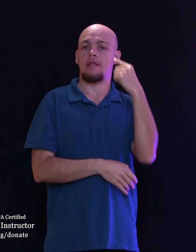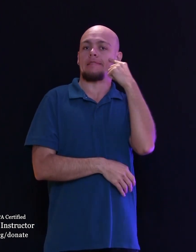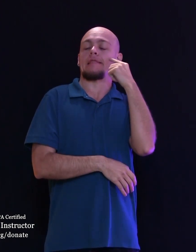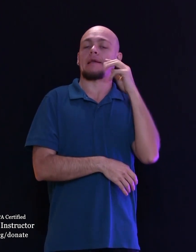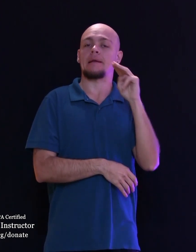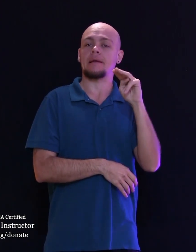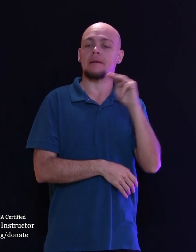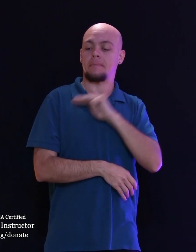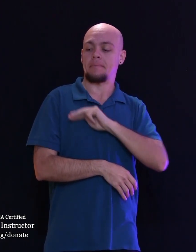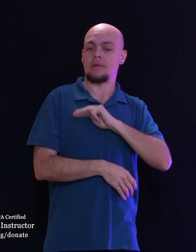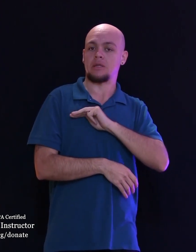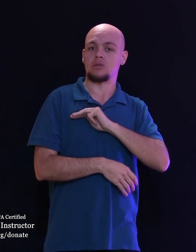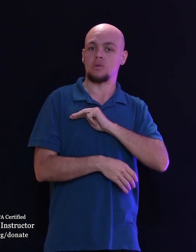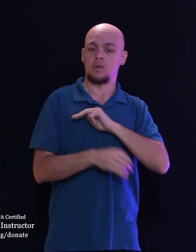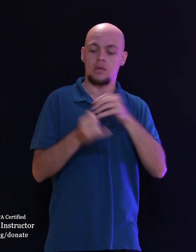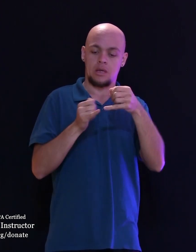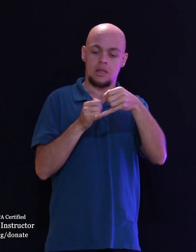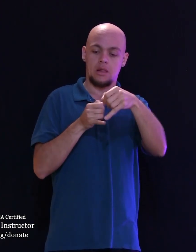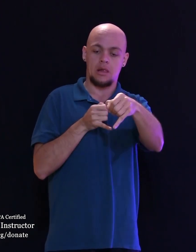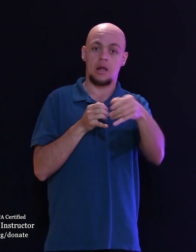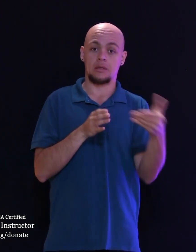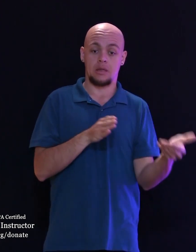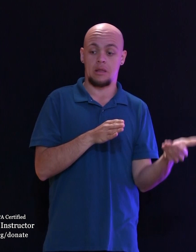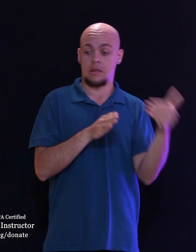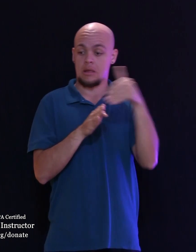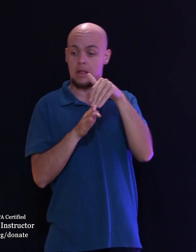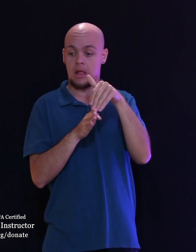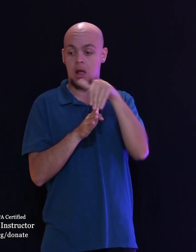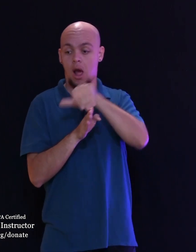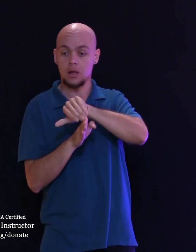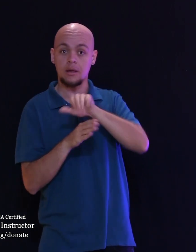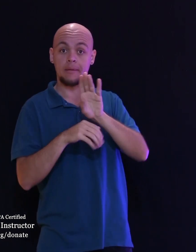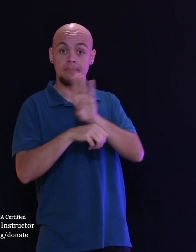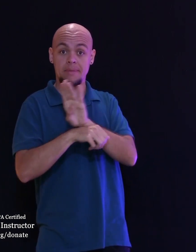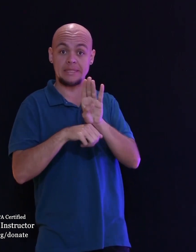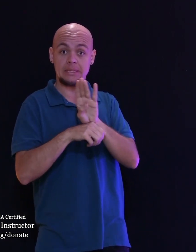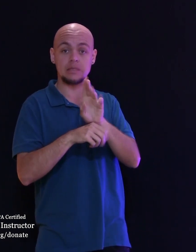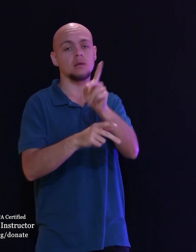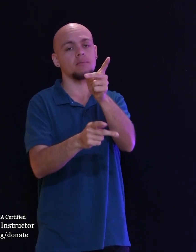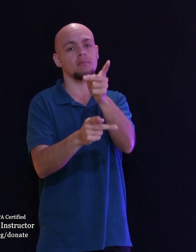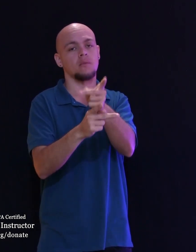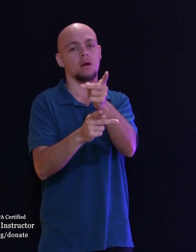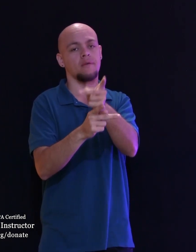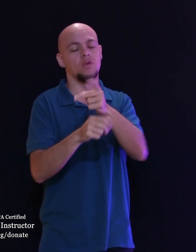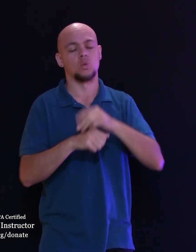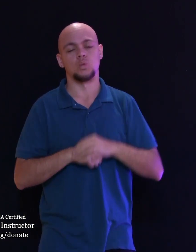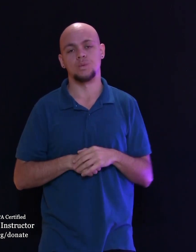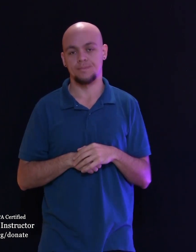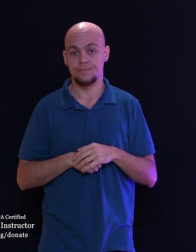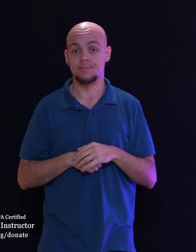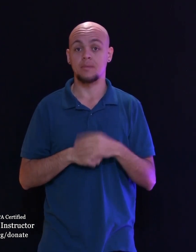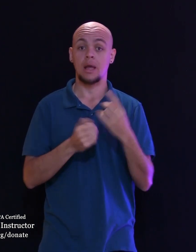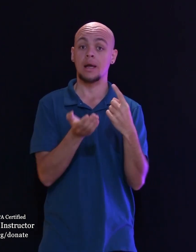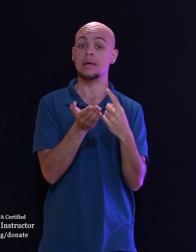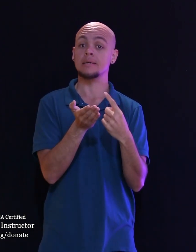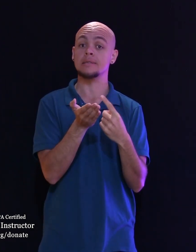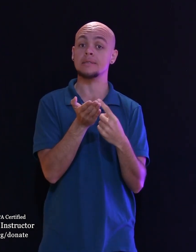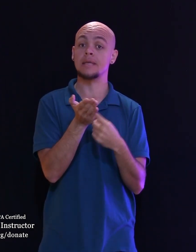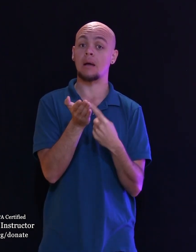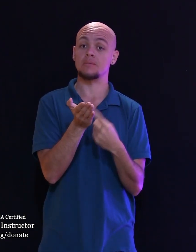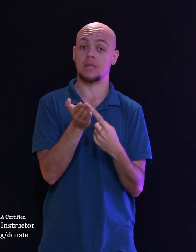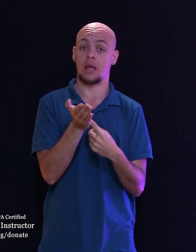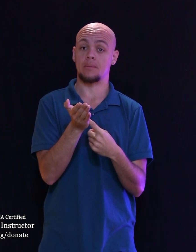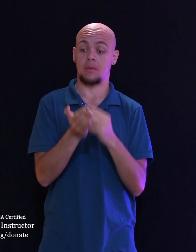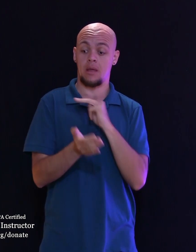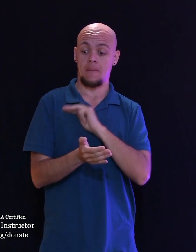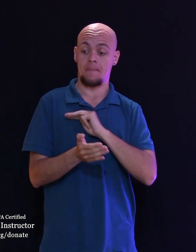when ministries begin crossing the lines over into businesses, we have to be very careful. Because sometimes,